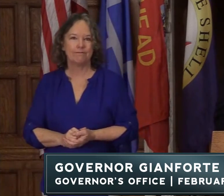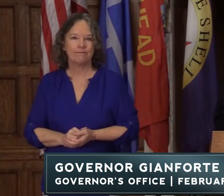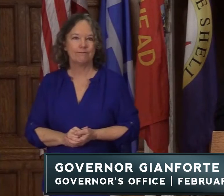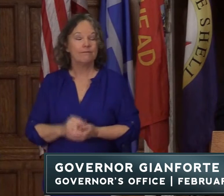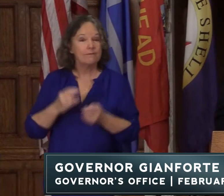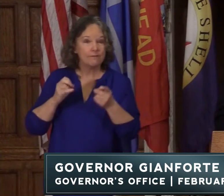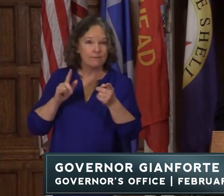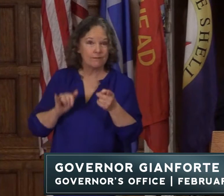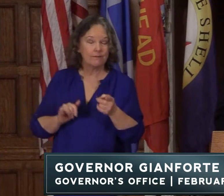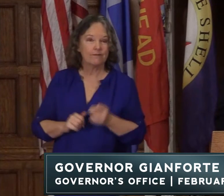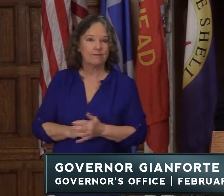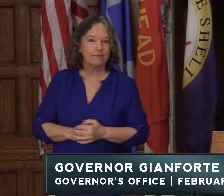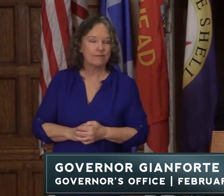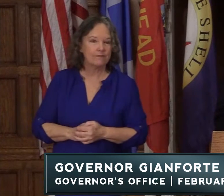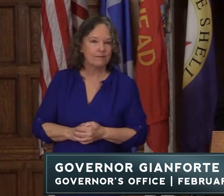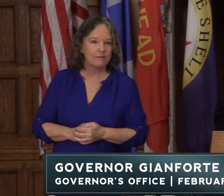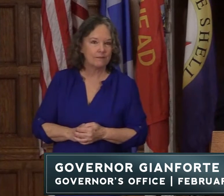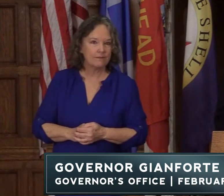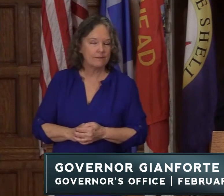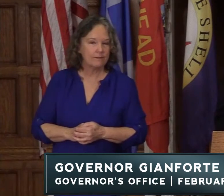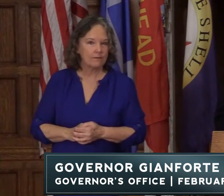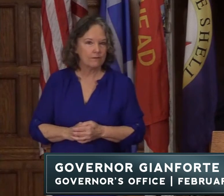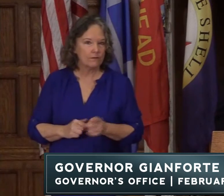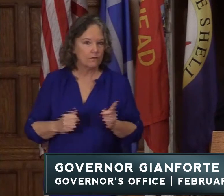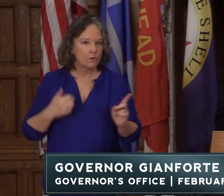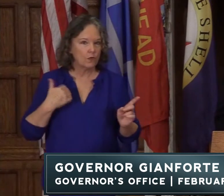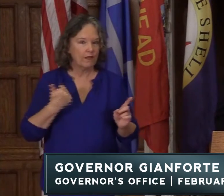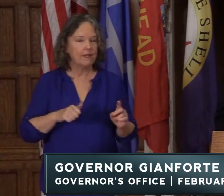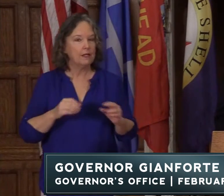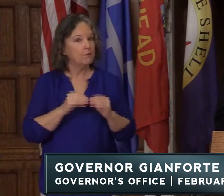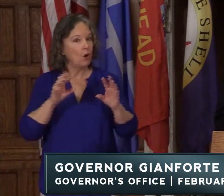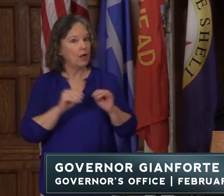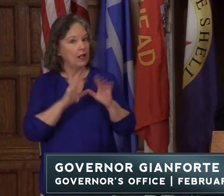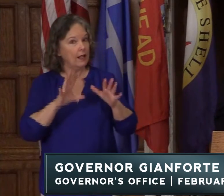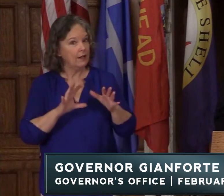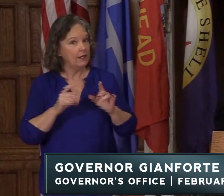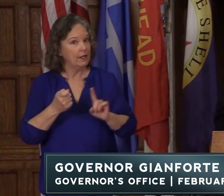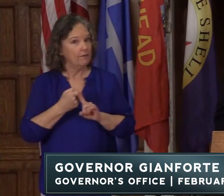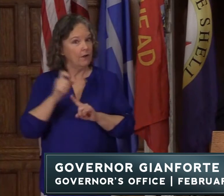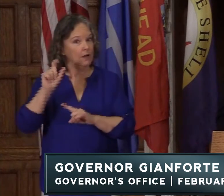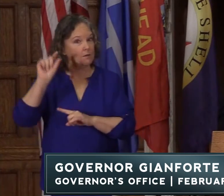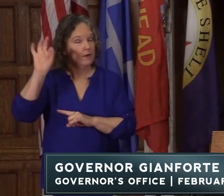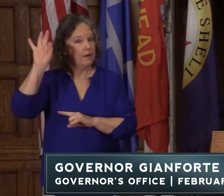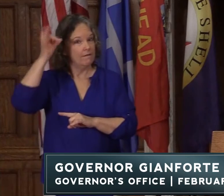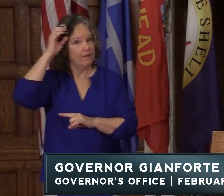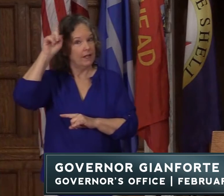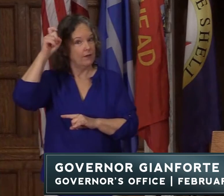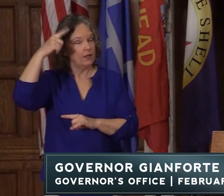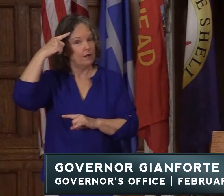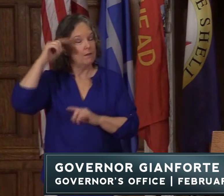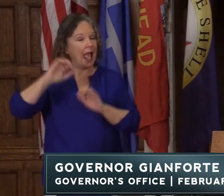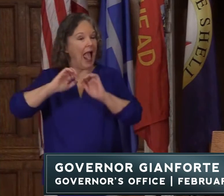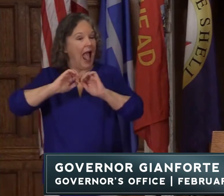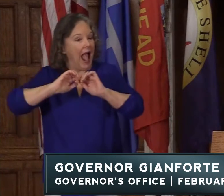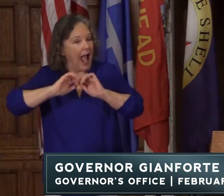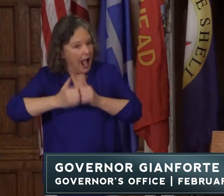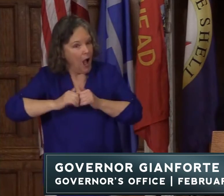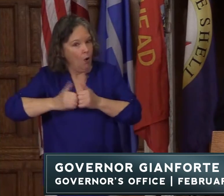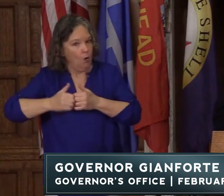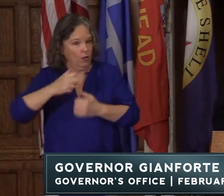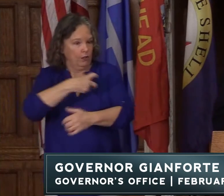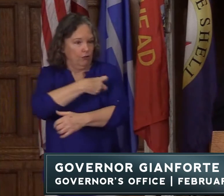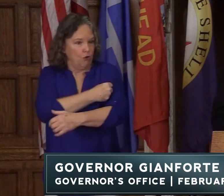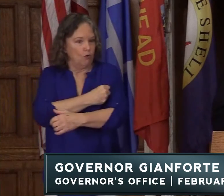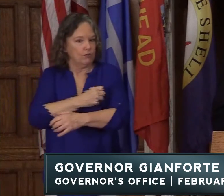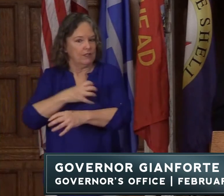Holly? Yeah, I'm wondering if you've gotten any more clarity from the federal government about how the vaccine doses are allocated. I know last week you and